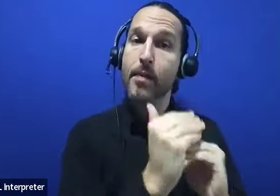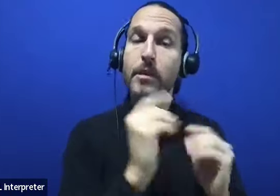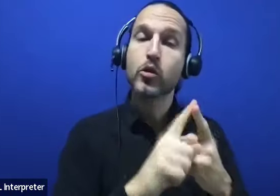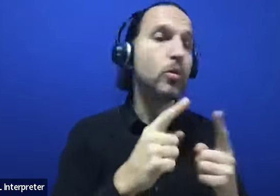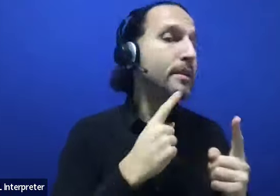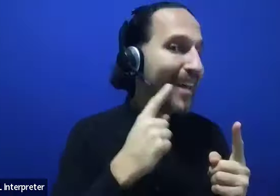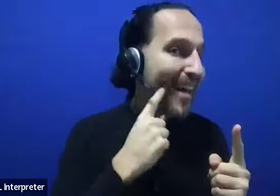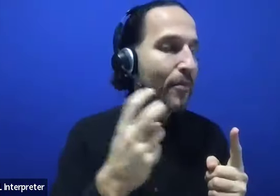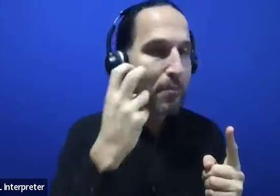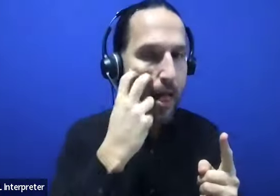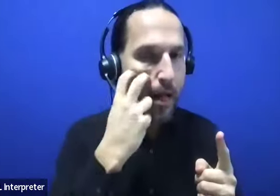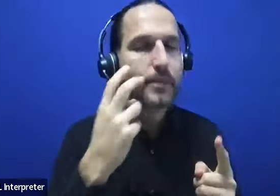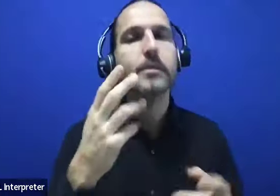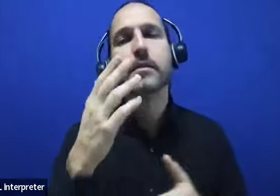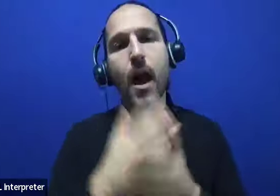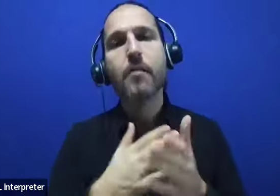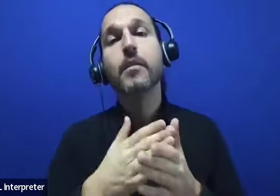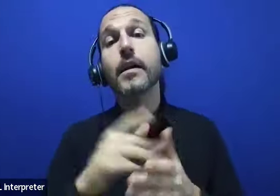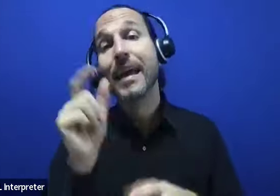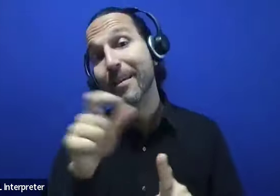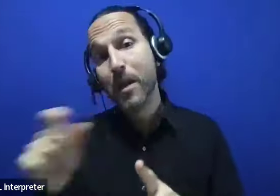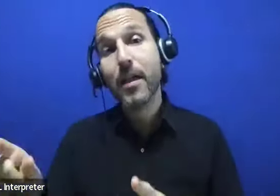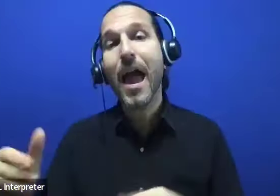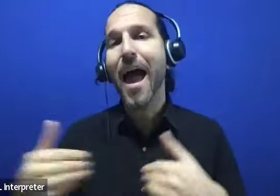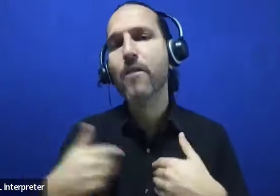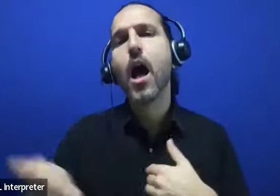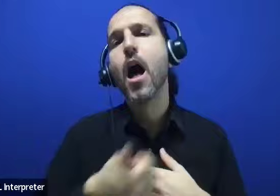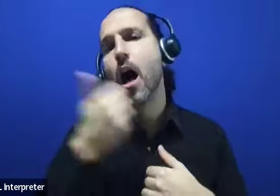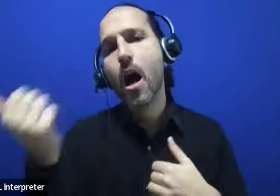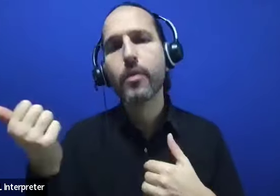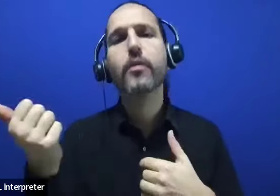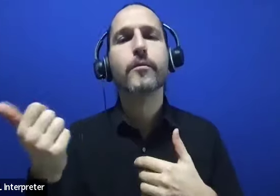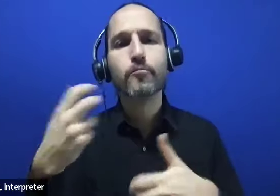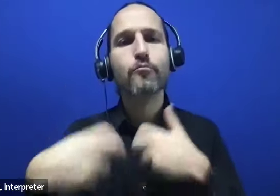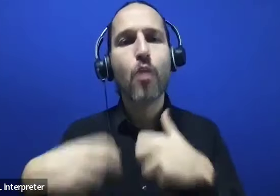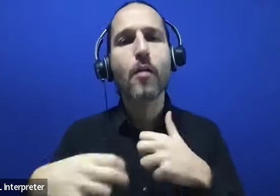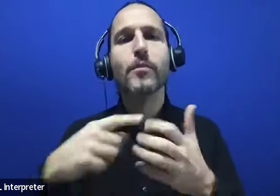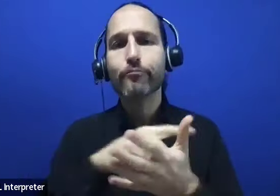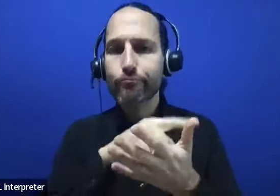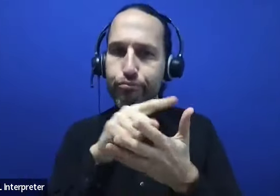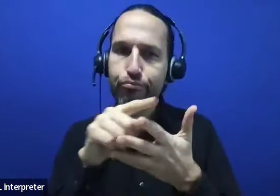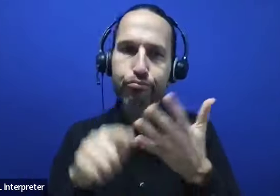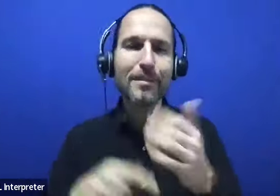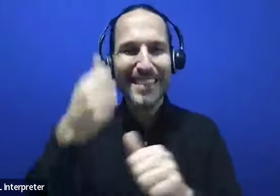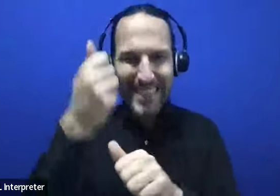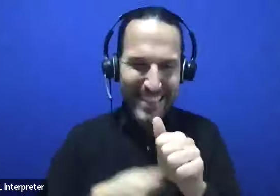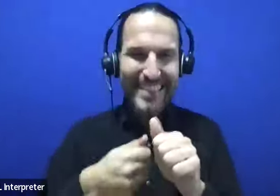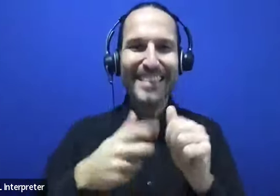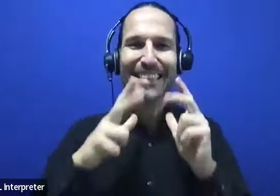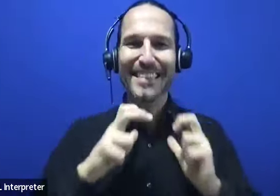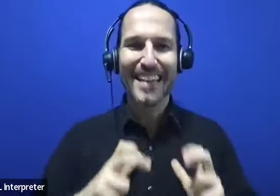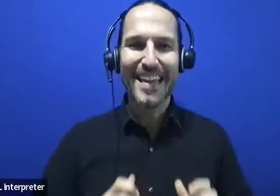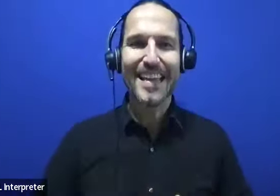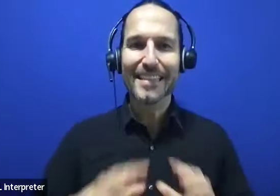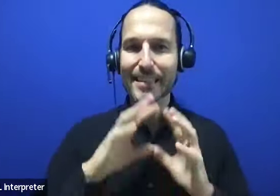deaf-blind, and some of the individuals may have a deficit in every one of the senses. So that's a picture of my son